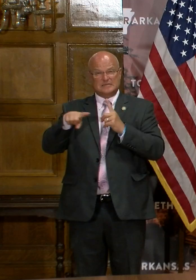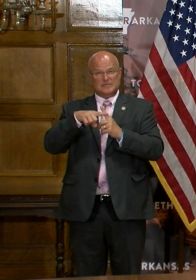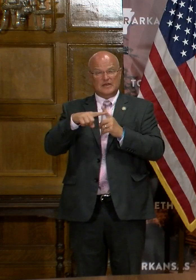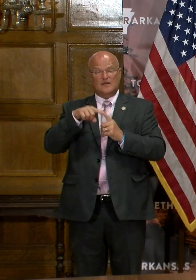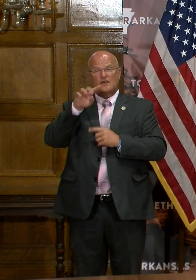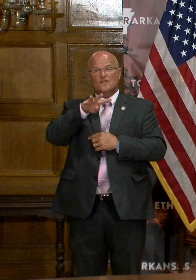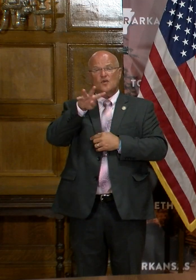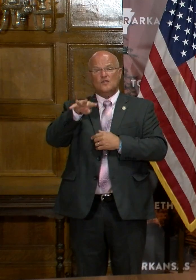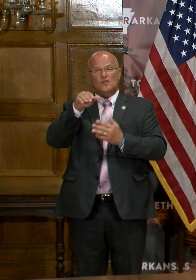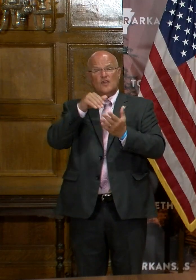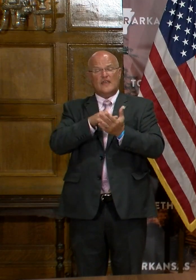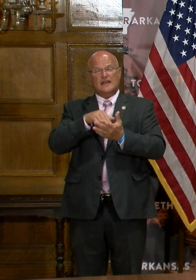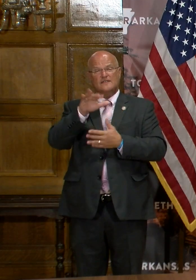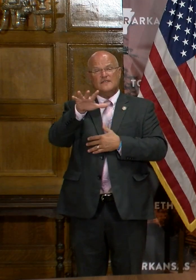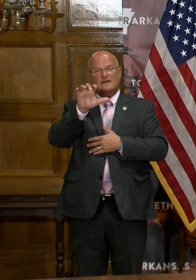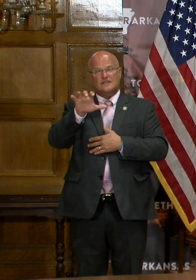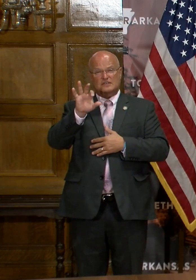at